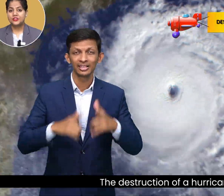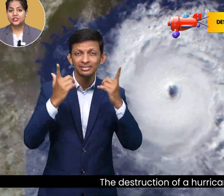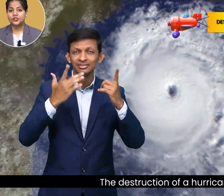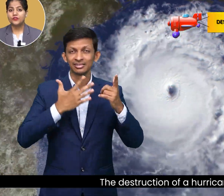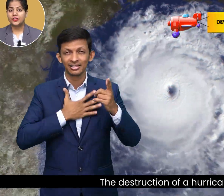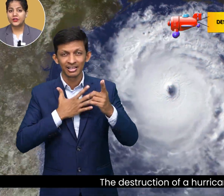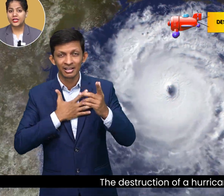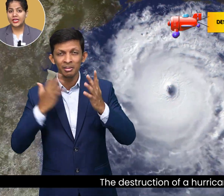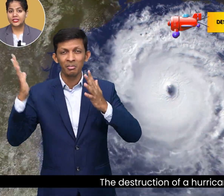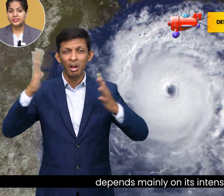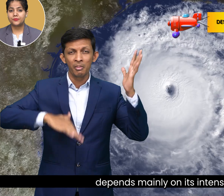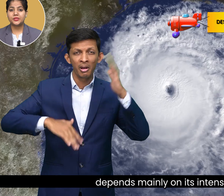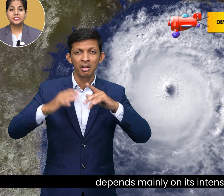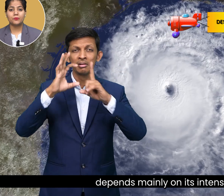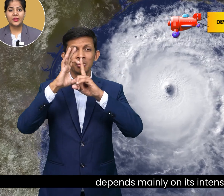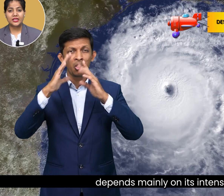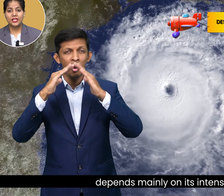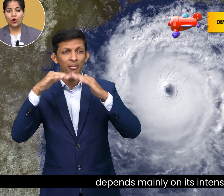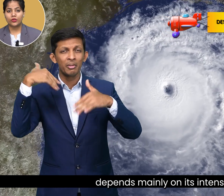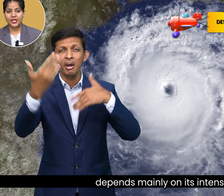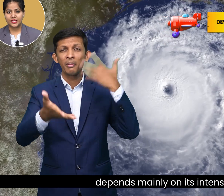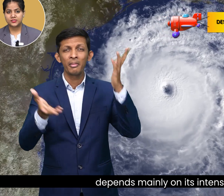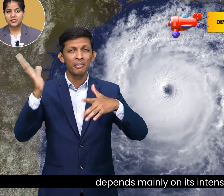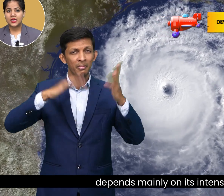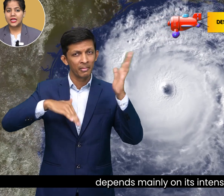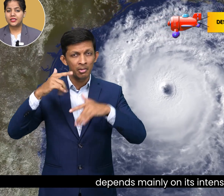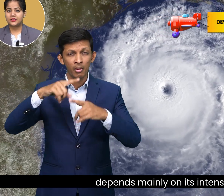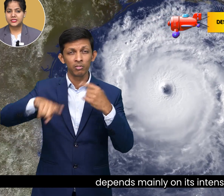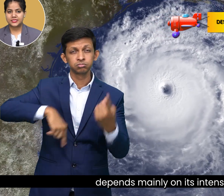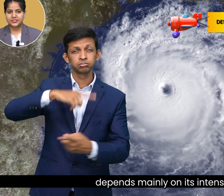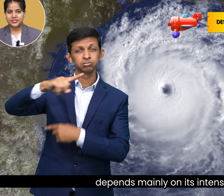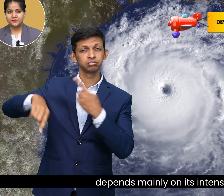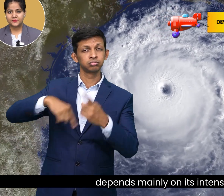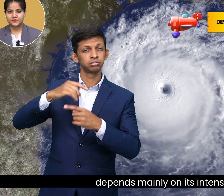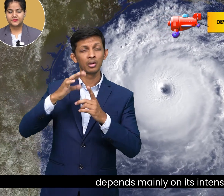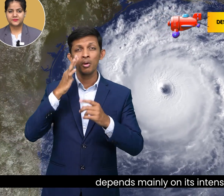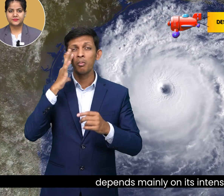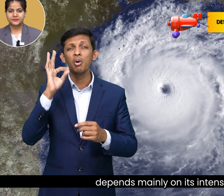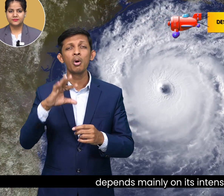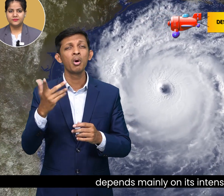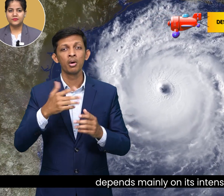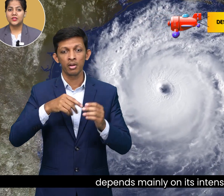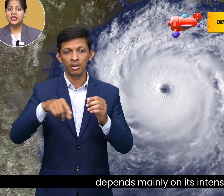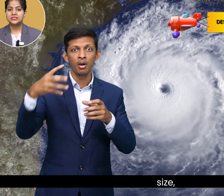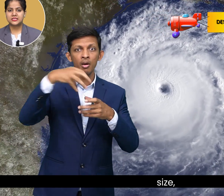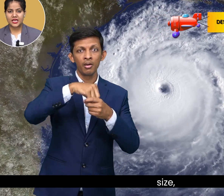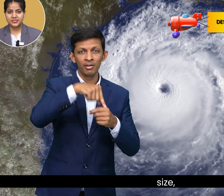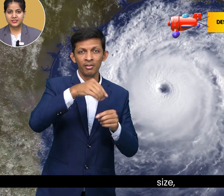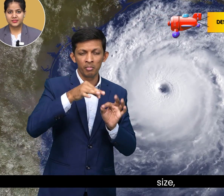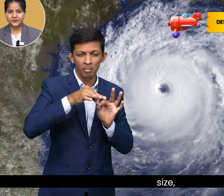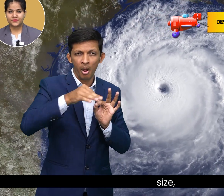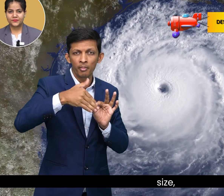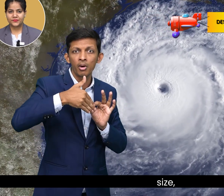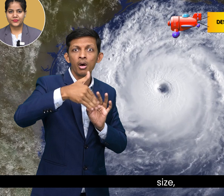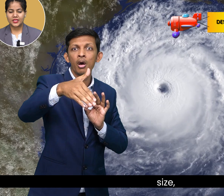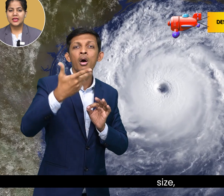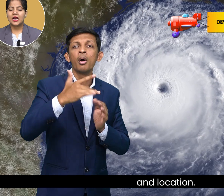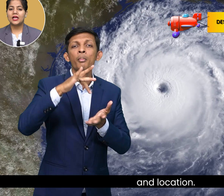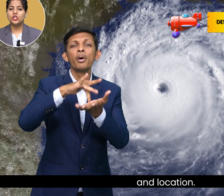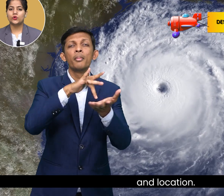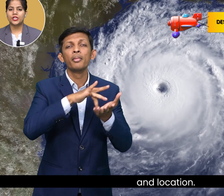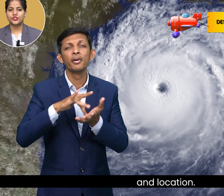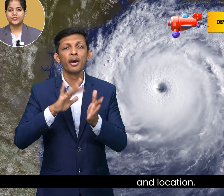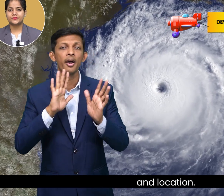The destruction of hurricane depends mainly on its intensity, size,